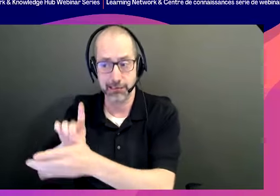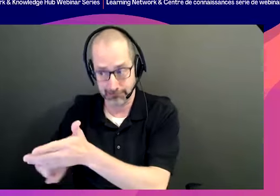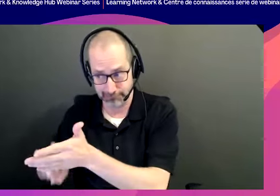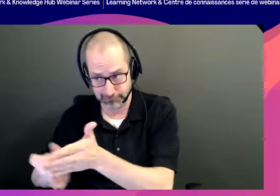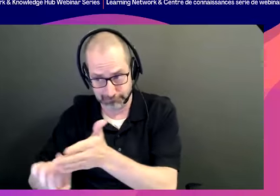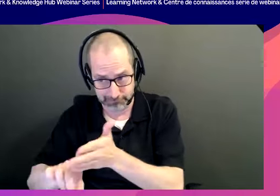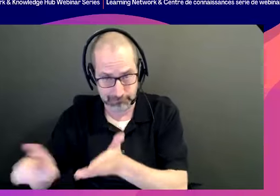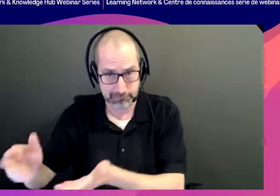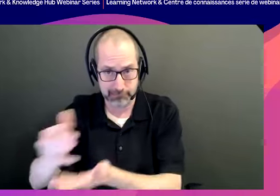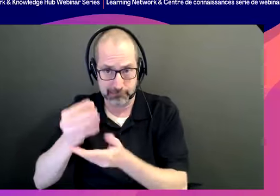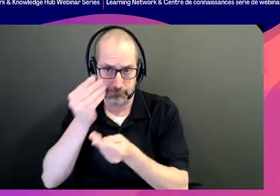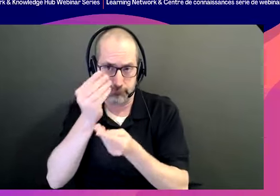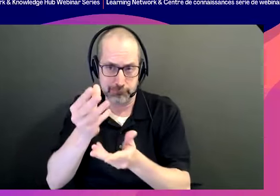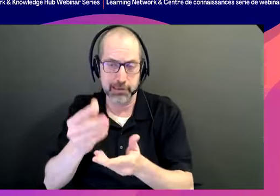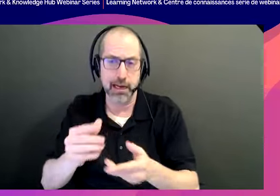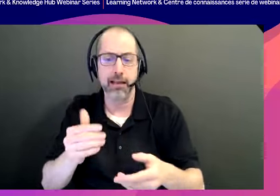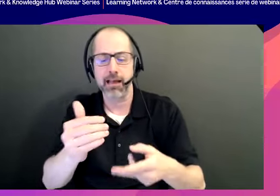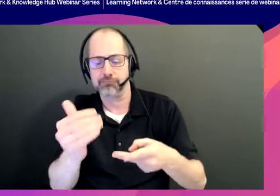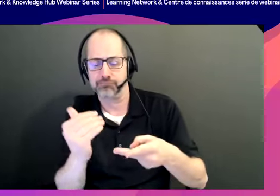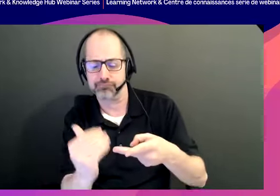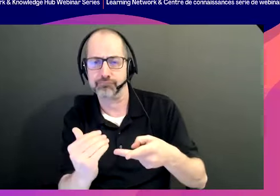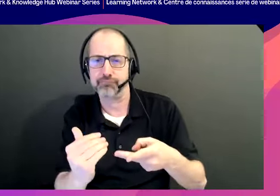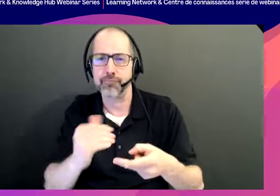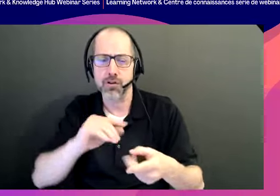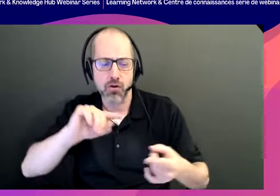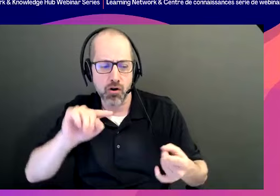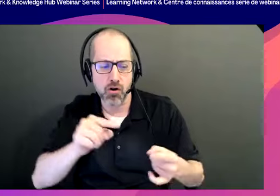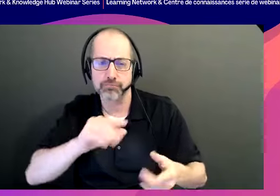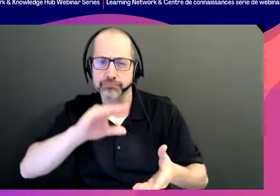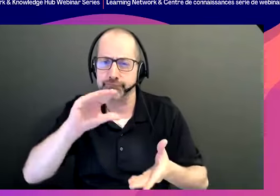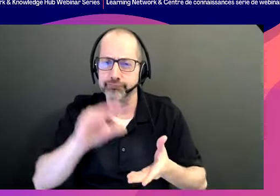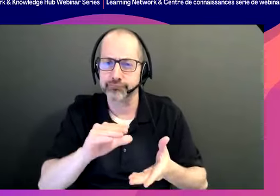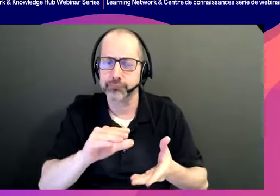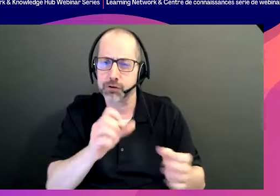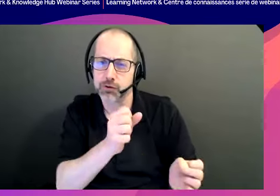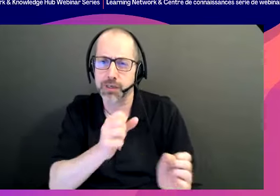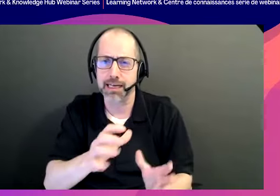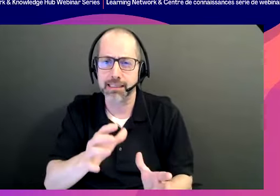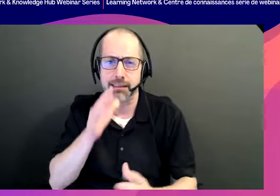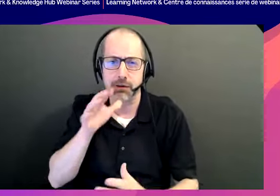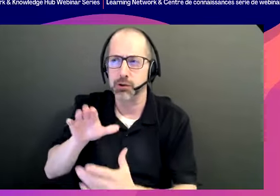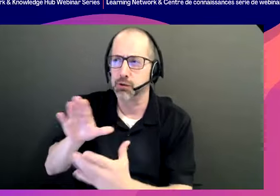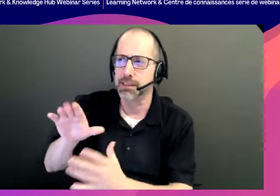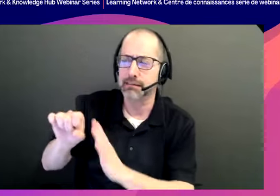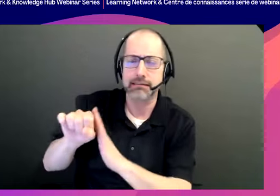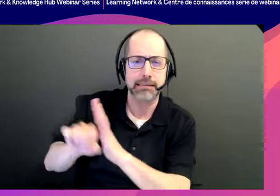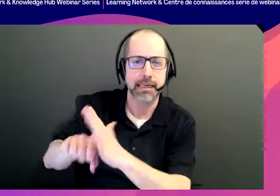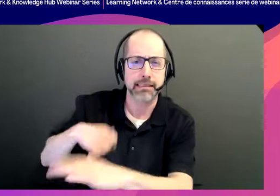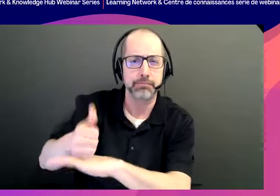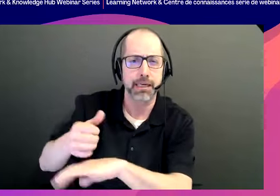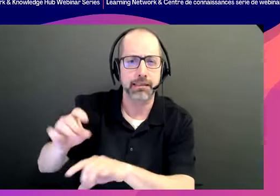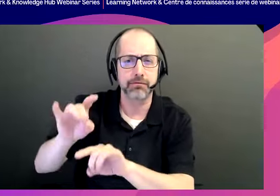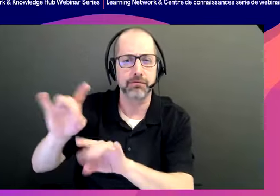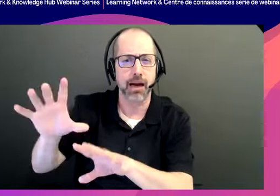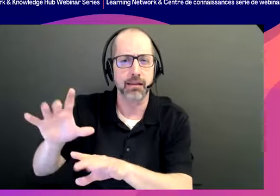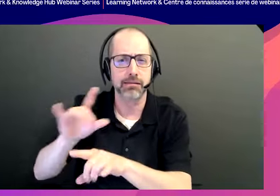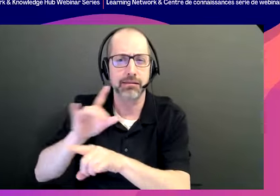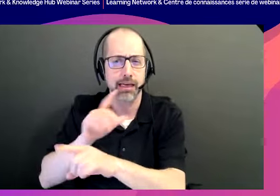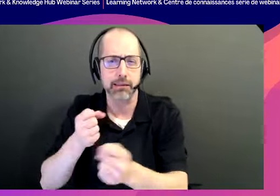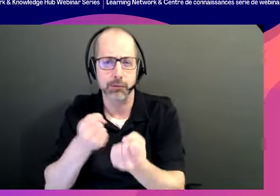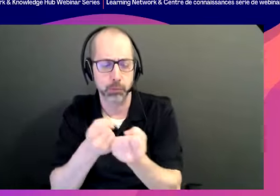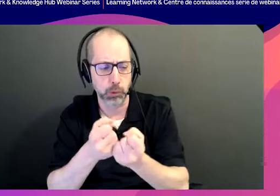harm reduction strategies to address state-based violence from the child welfare system that support families to stay together.